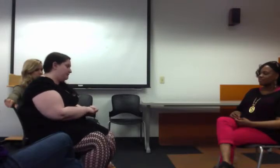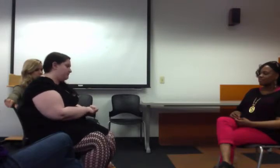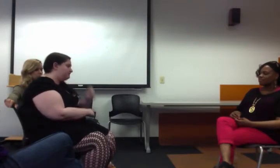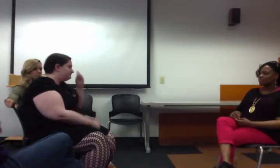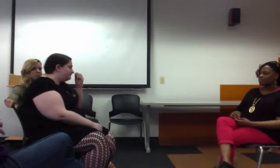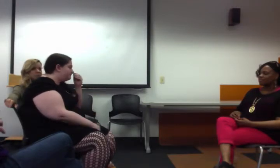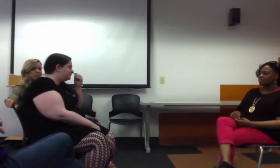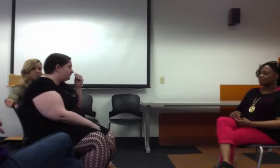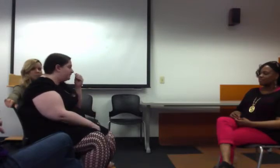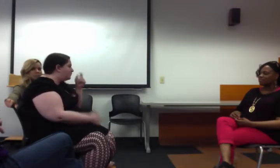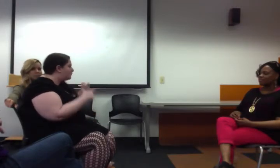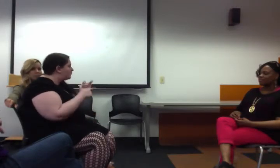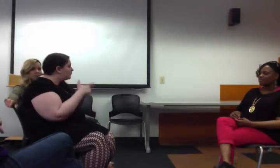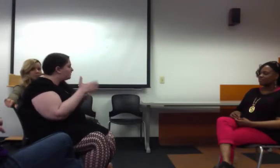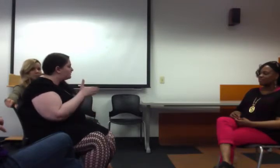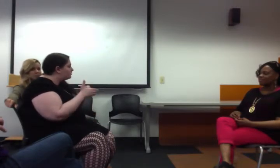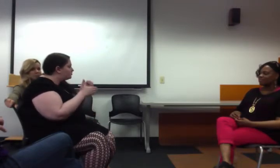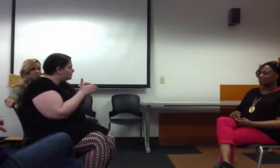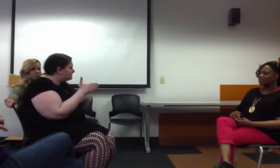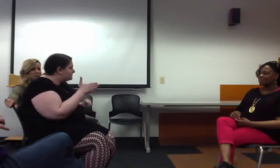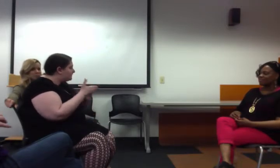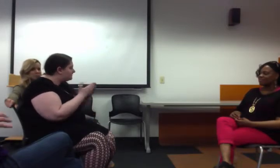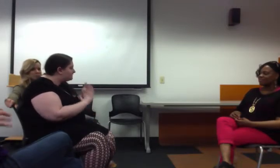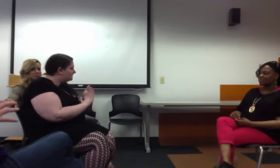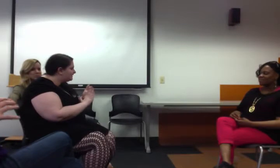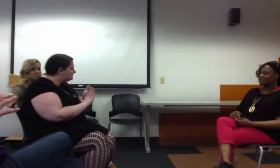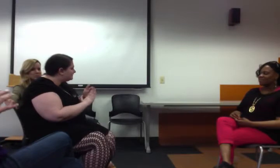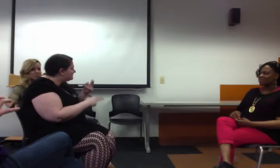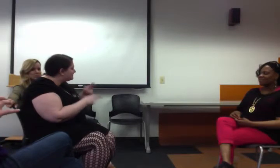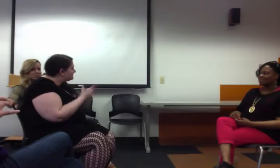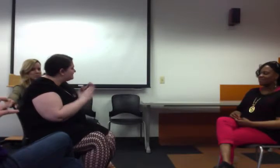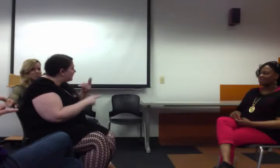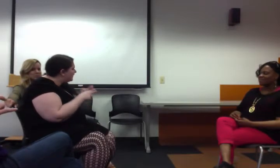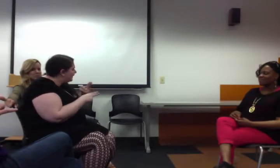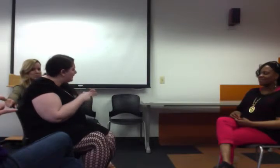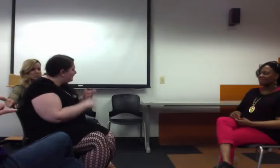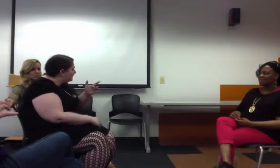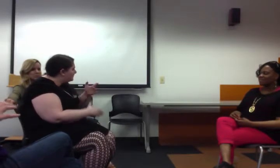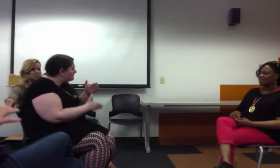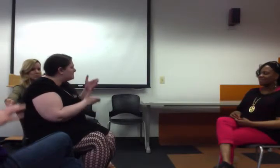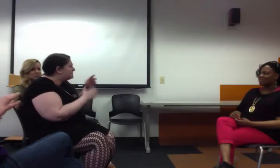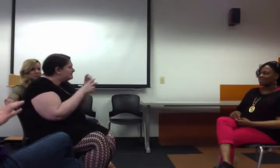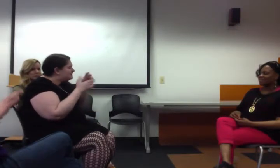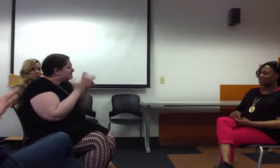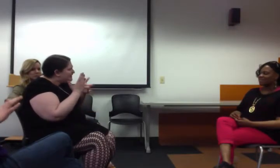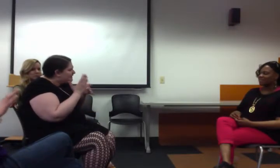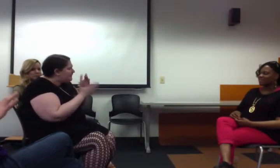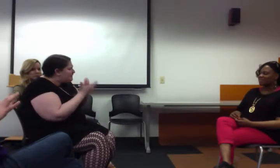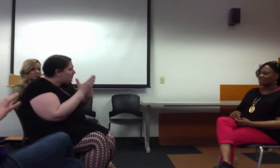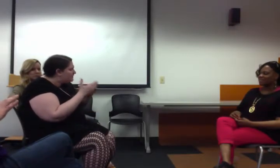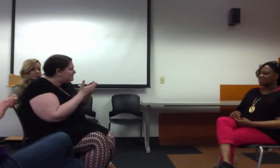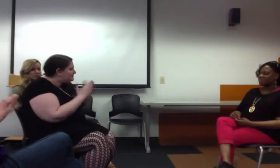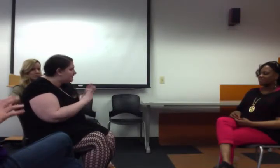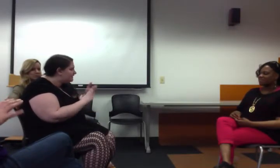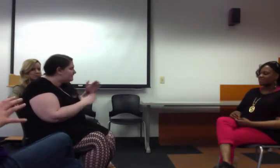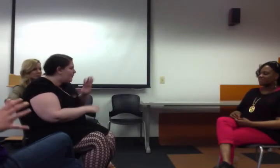What's just south of the city? There's a little town. It's still technically part of the city, but it's around like 107th.